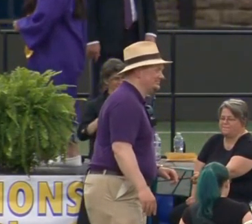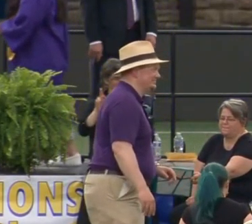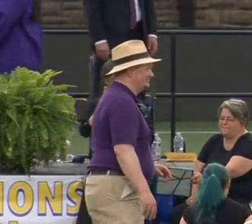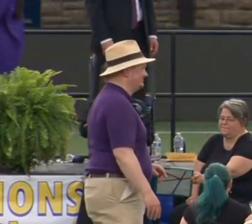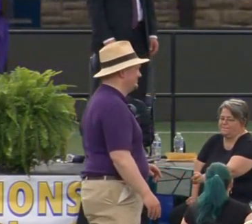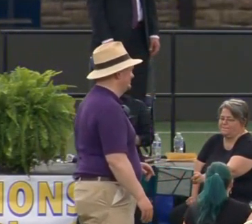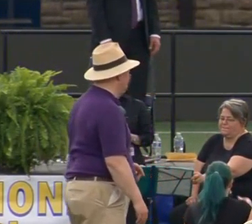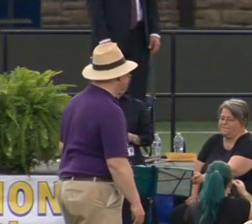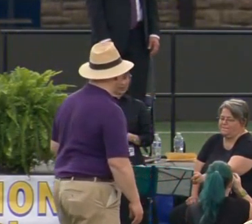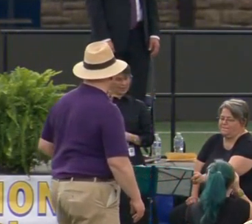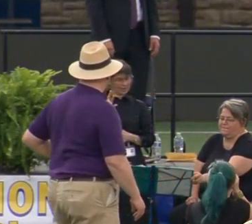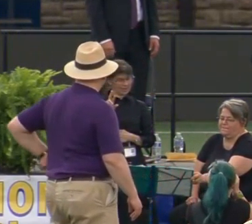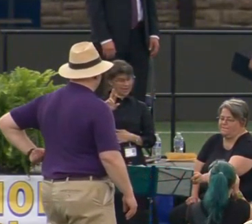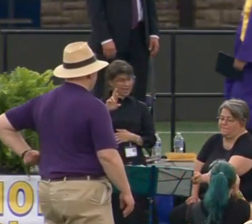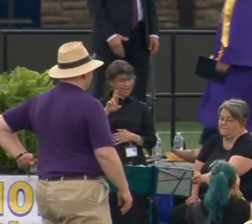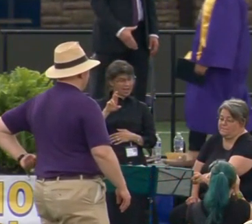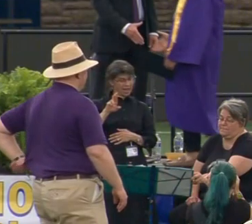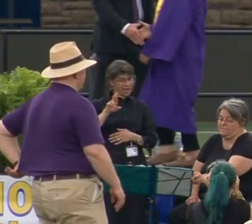Rakaya Abdullah.